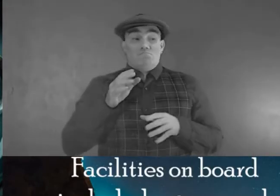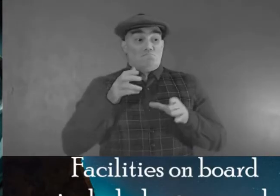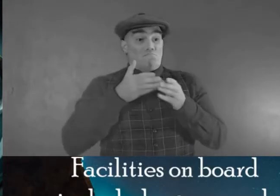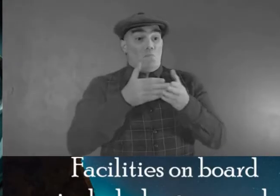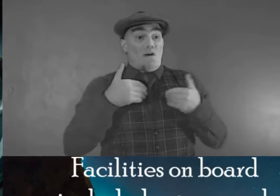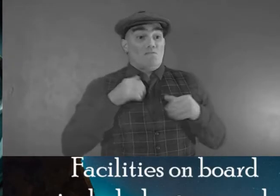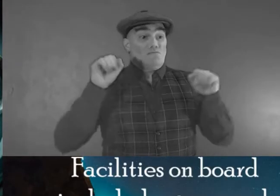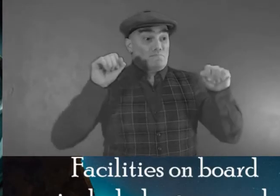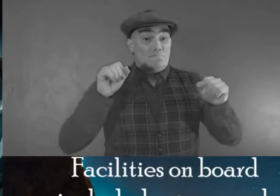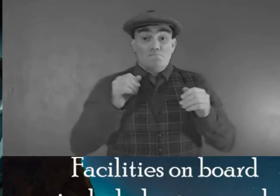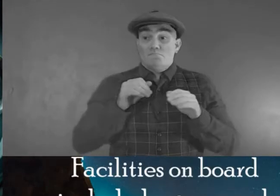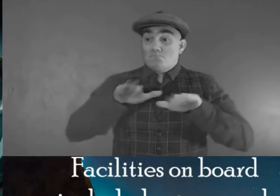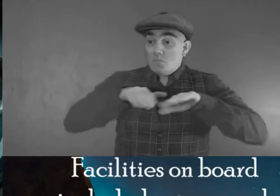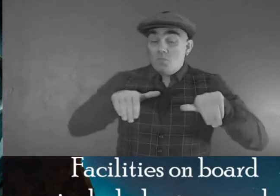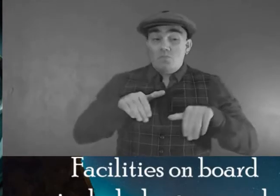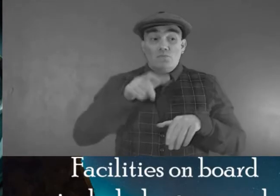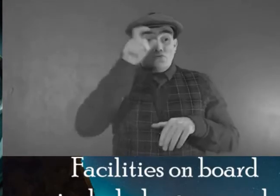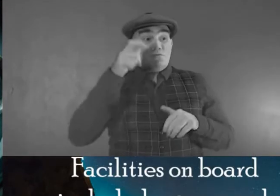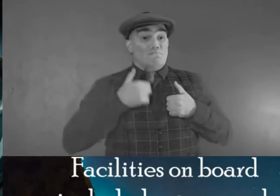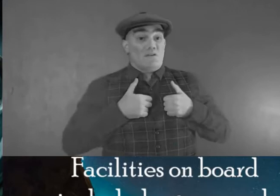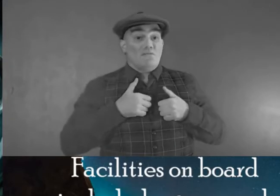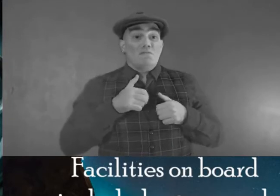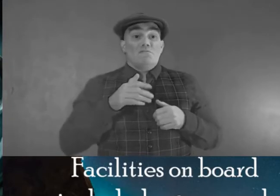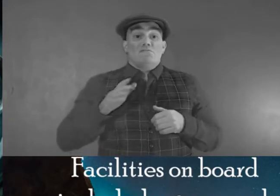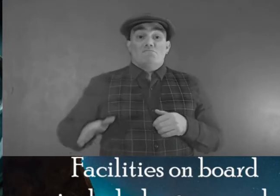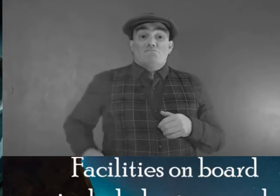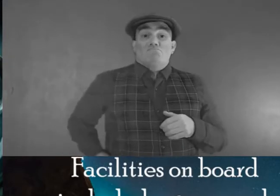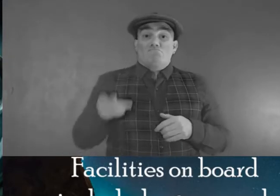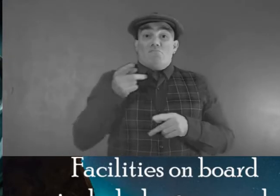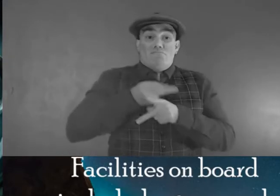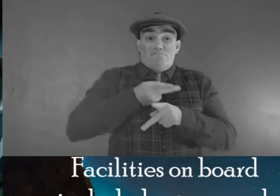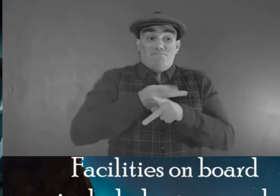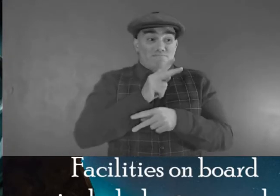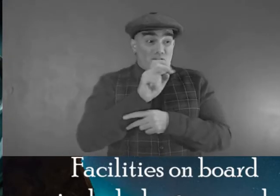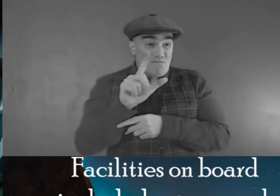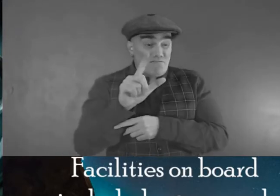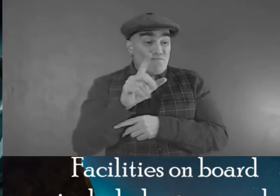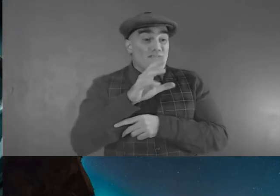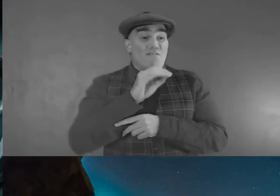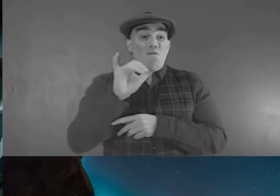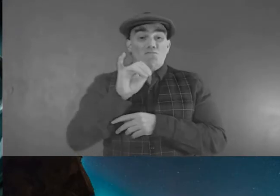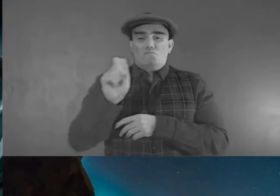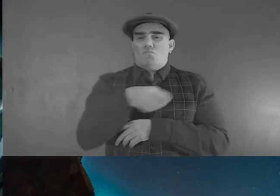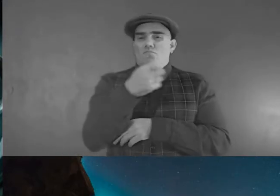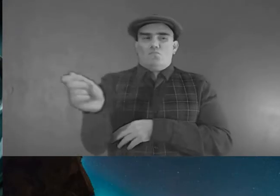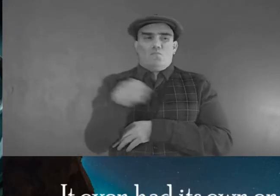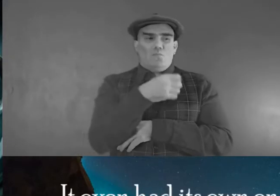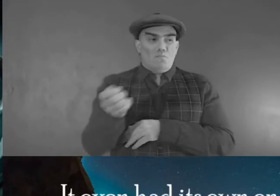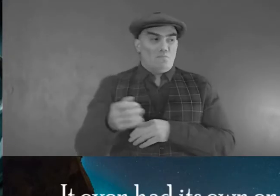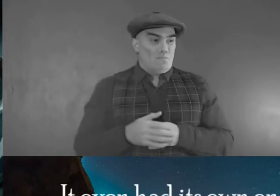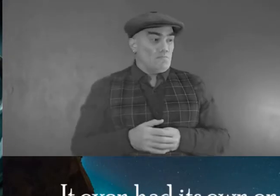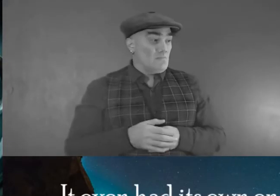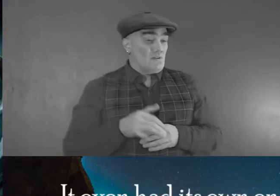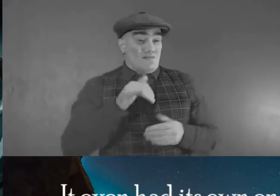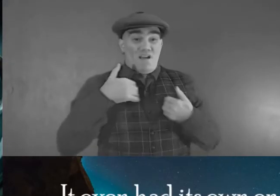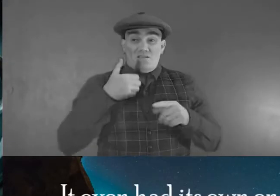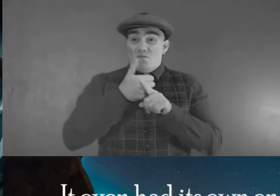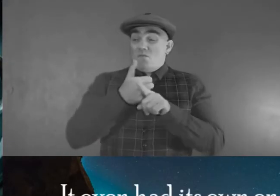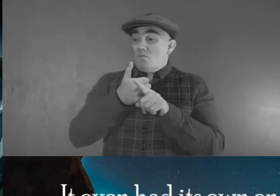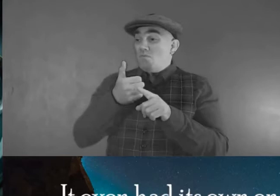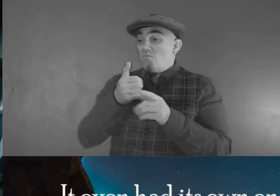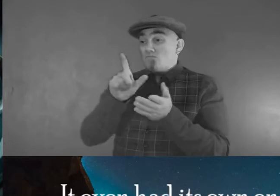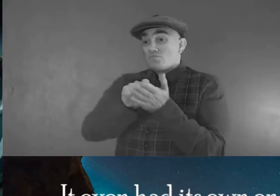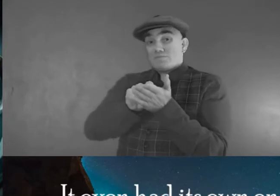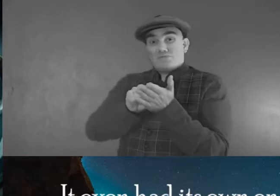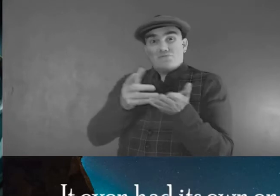gym, pool, Turkish bath, a kennel for first-class dogs, and a squash court. It even had its own